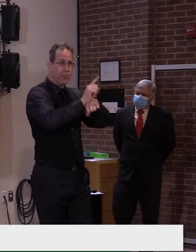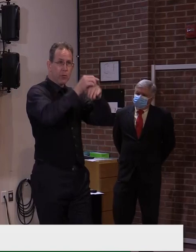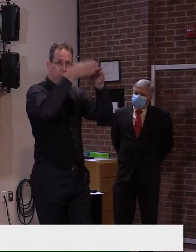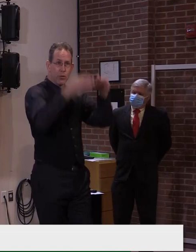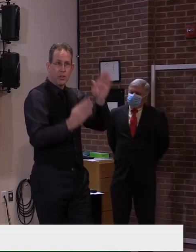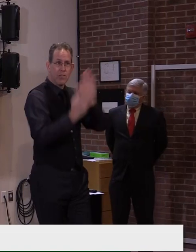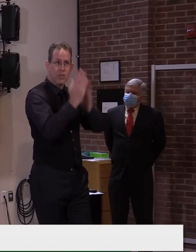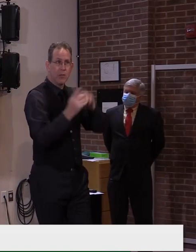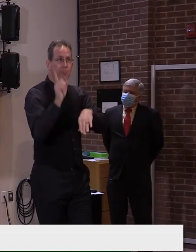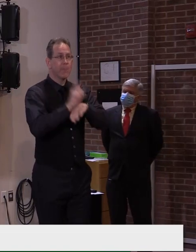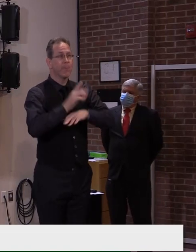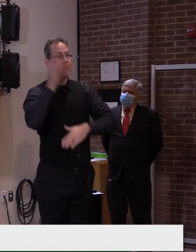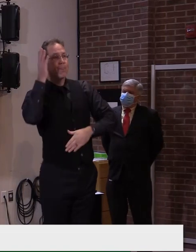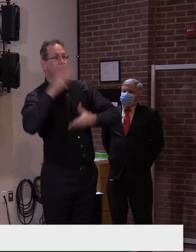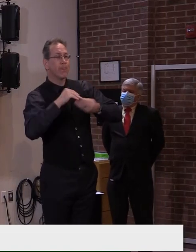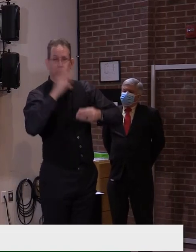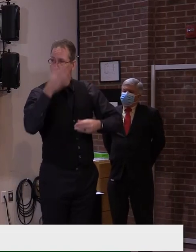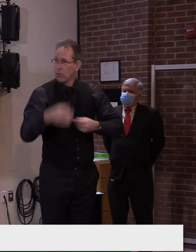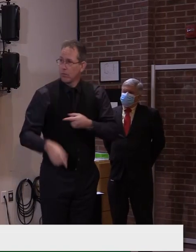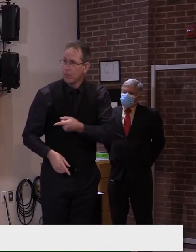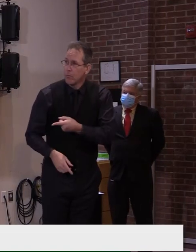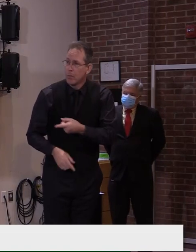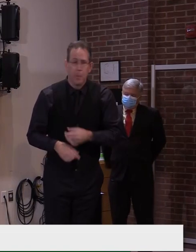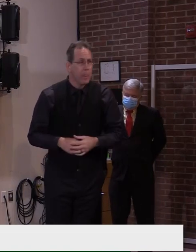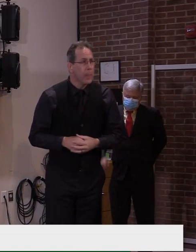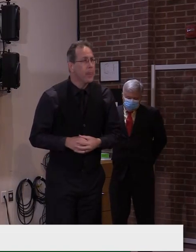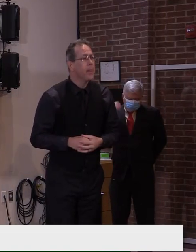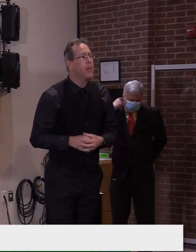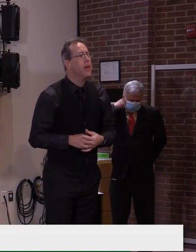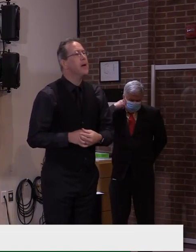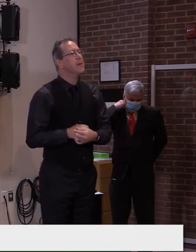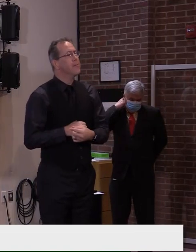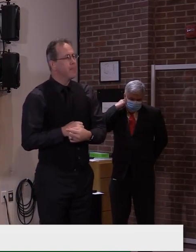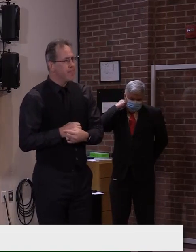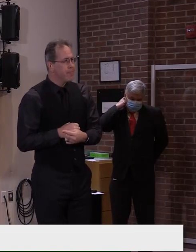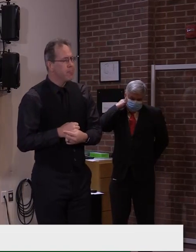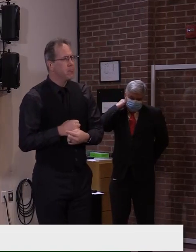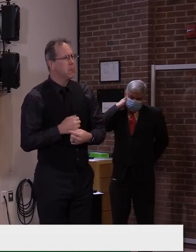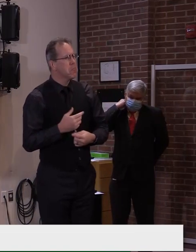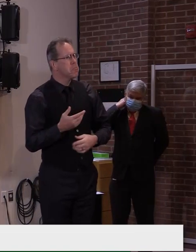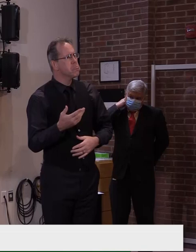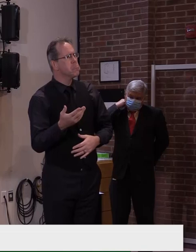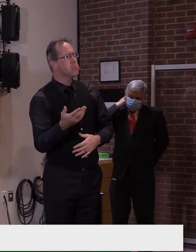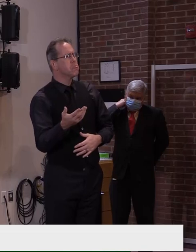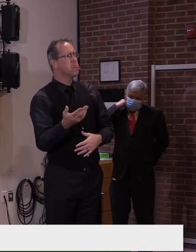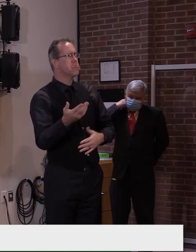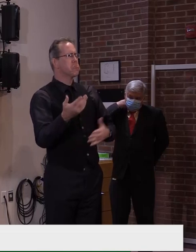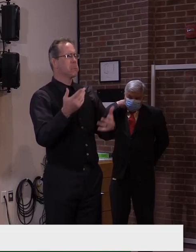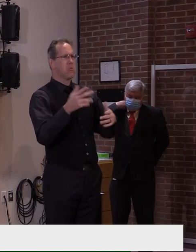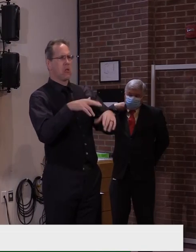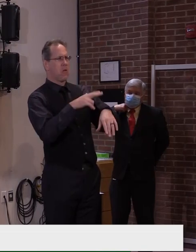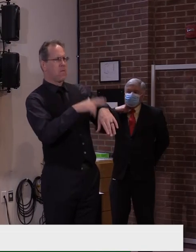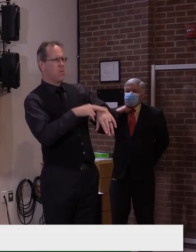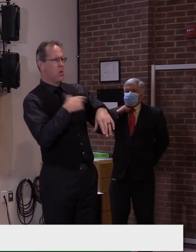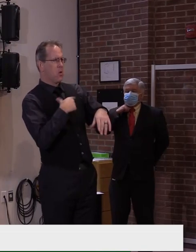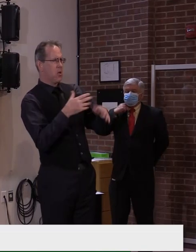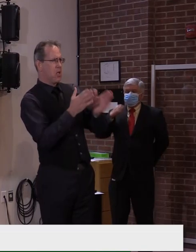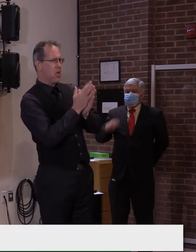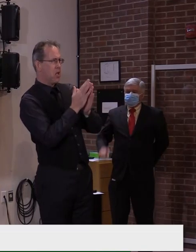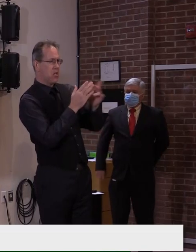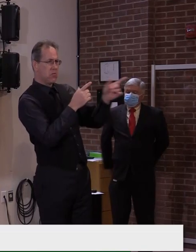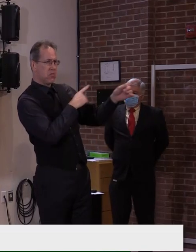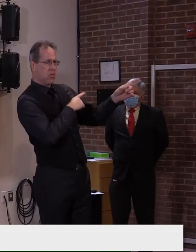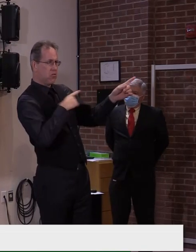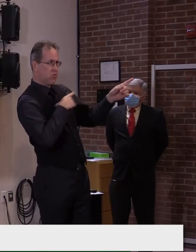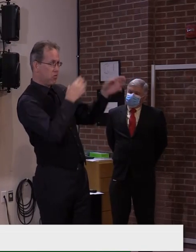Obviously, we'll work with the legislature to make sure that we adhere to their rules. It hasn't been determined whether I'll